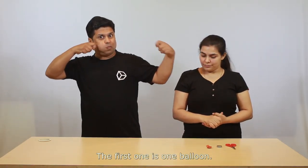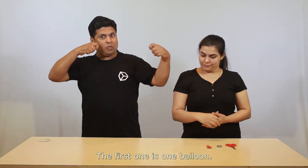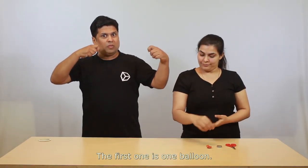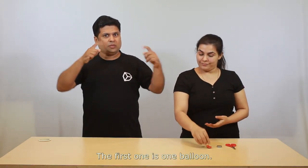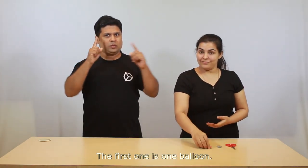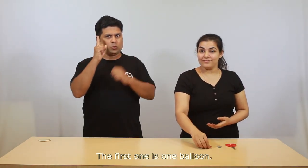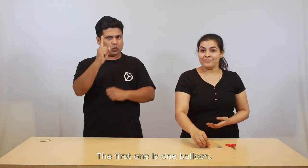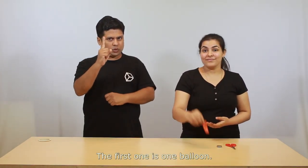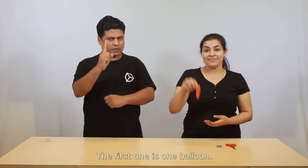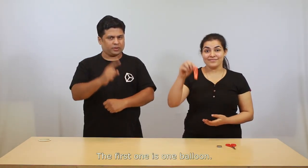is one balloon